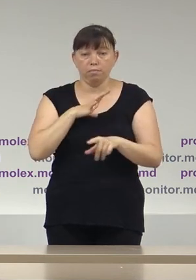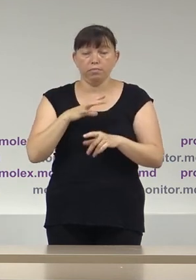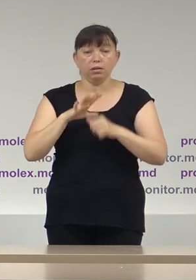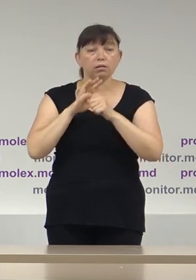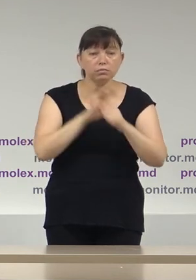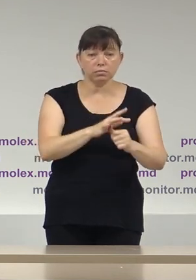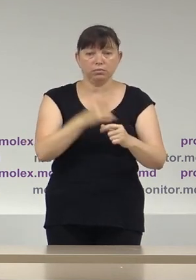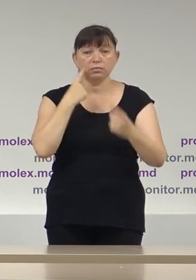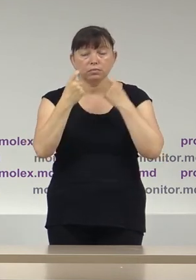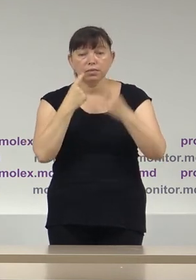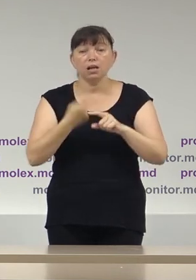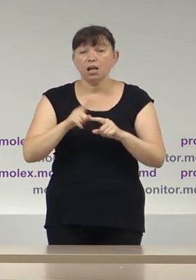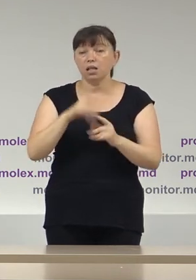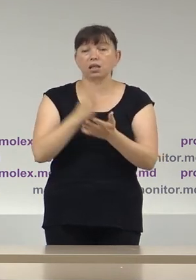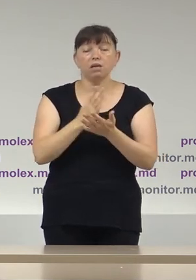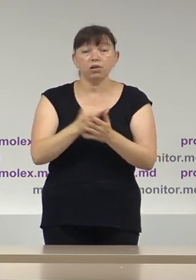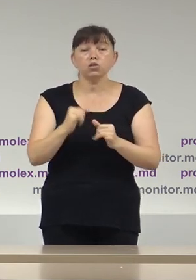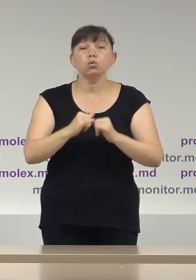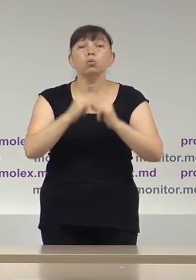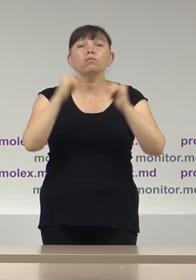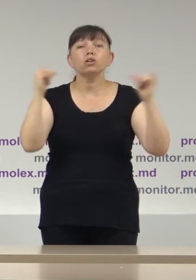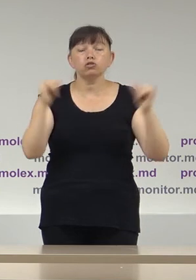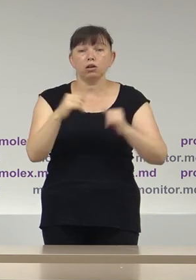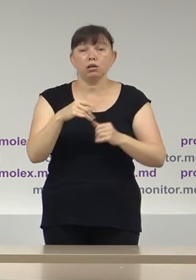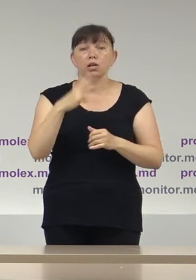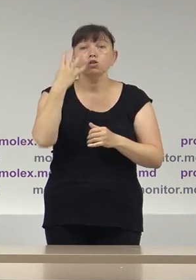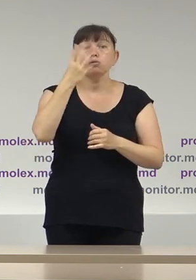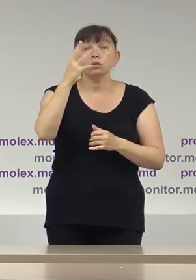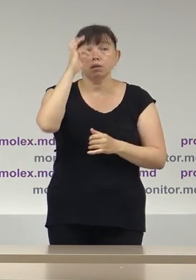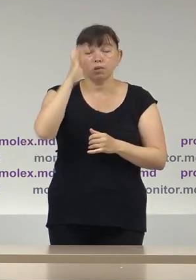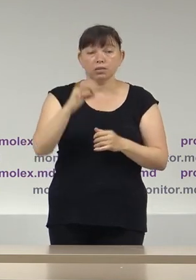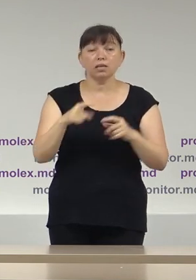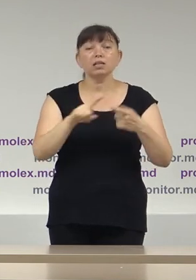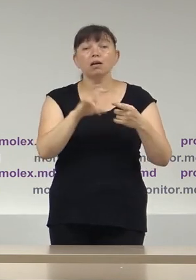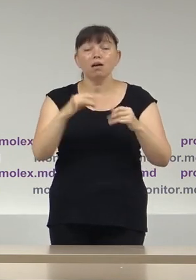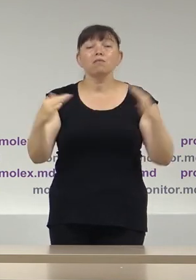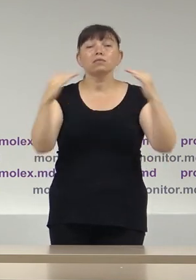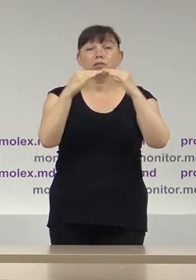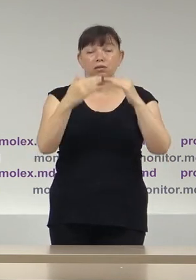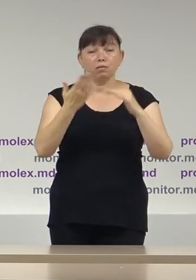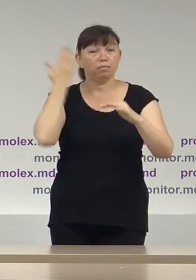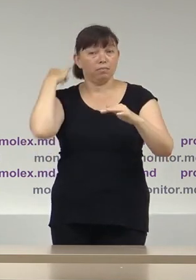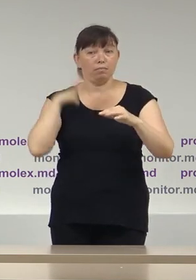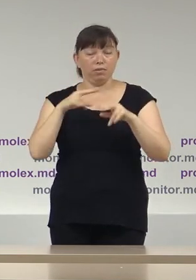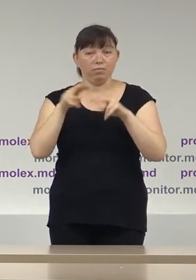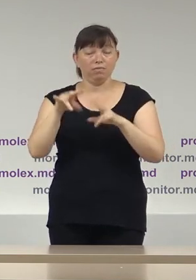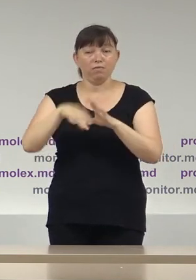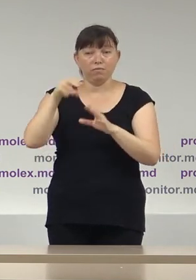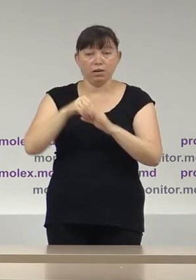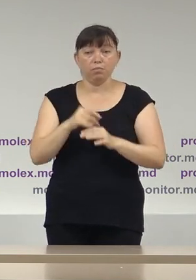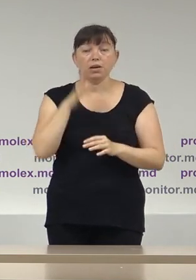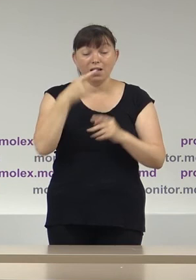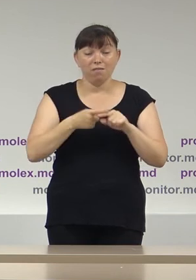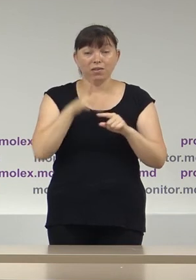least 43 cases of hate speech and instigation to discrimination, which is by 43% more compared to the